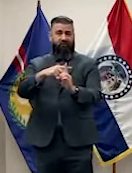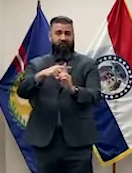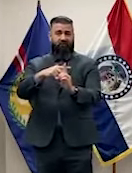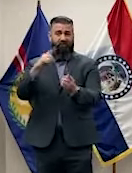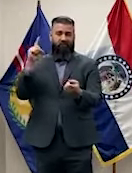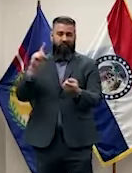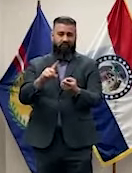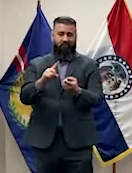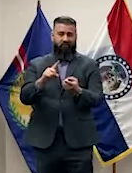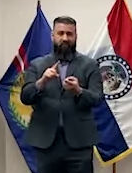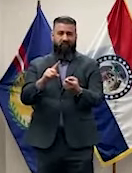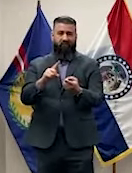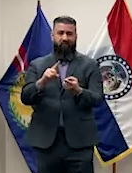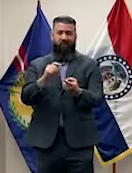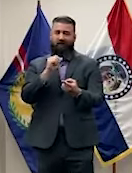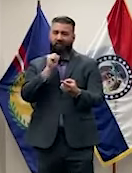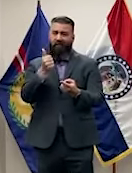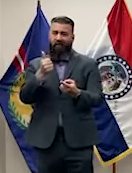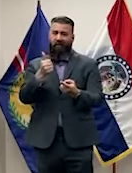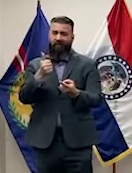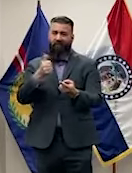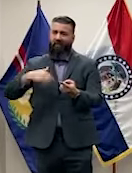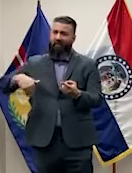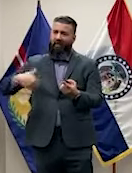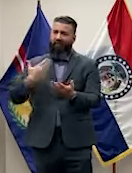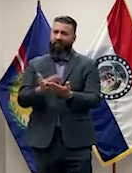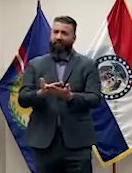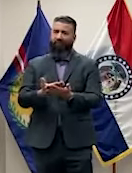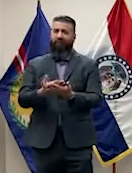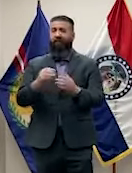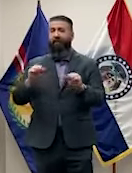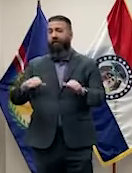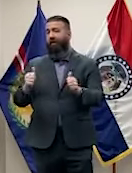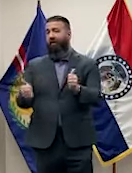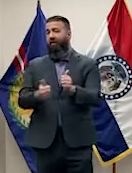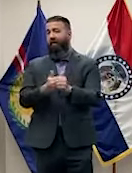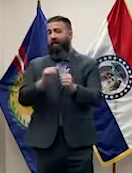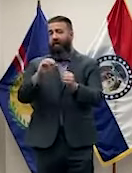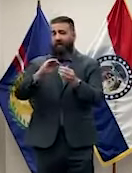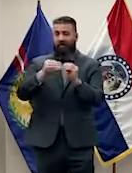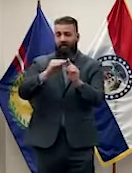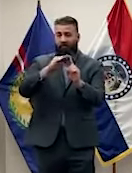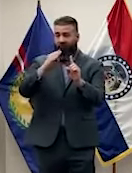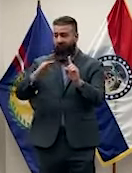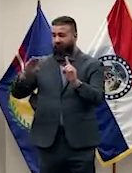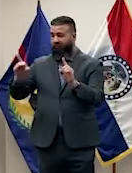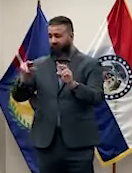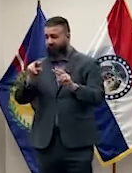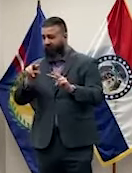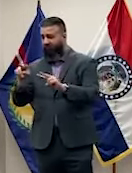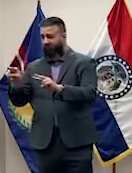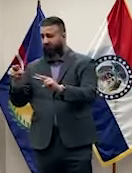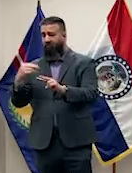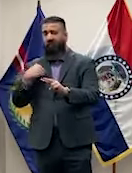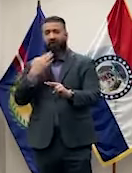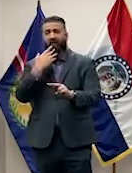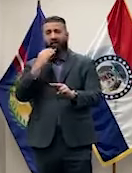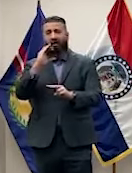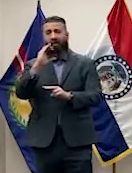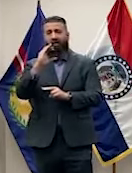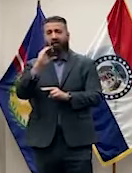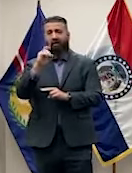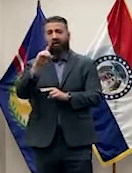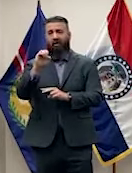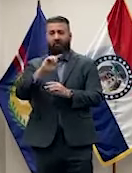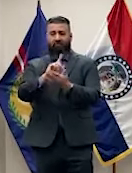level, and we're not there yet. We can follow those trends. We have a color-coded meter available